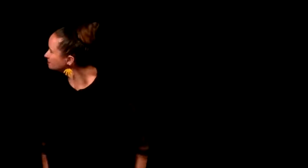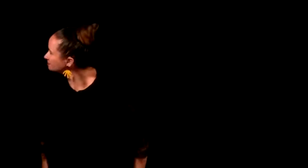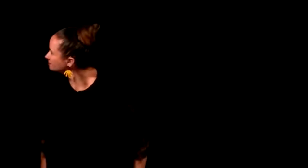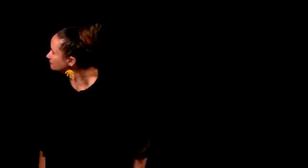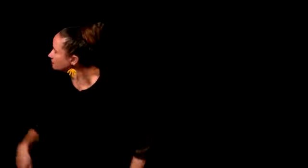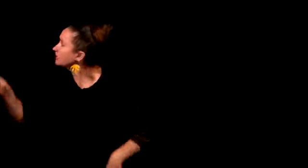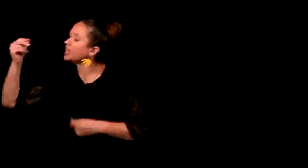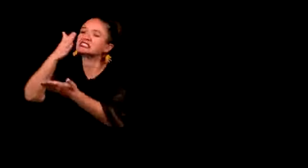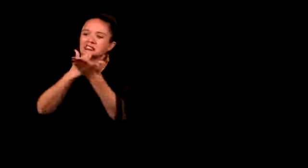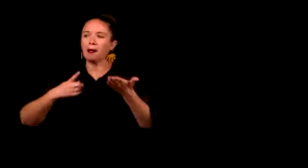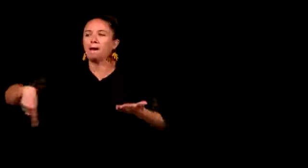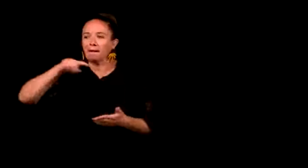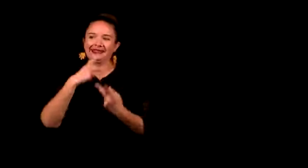the established church in China.